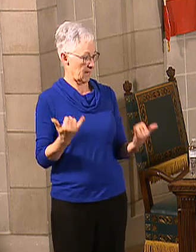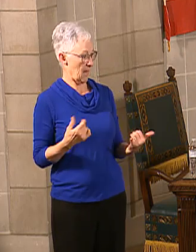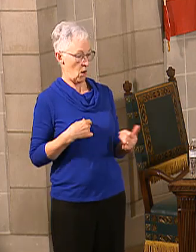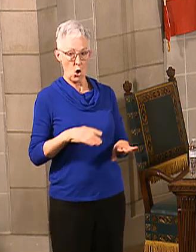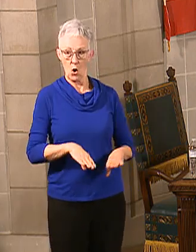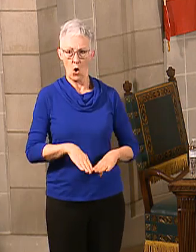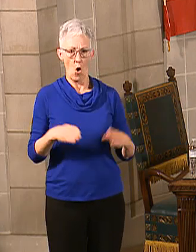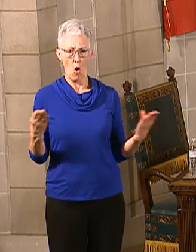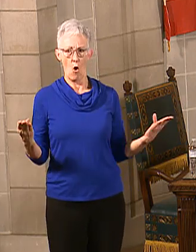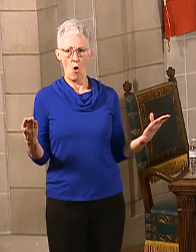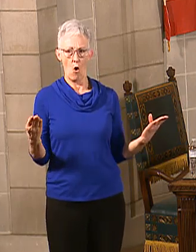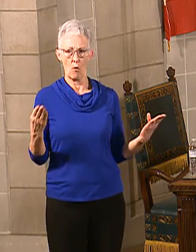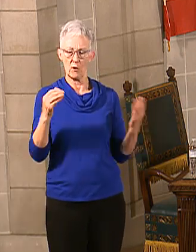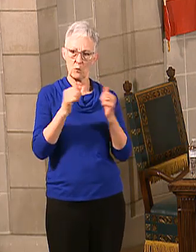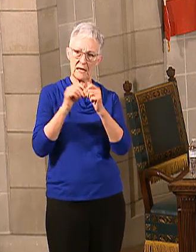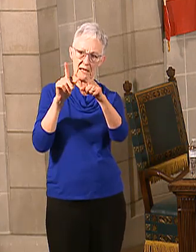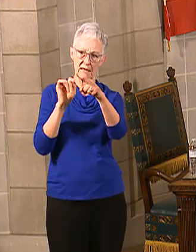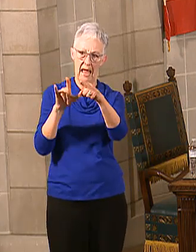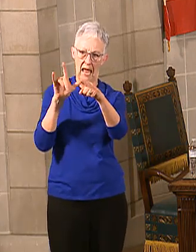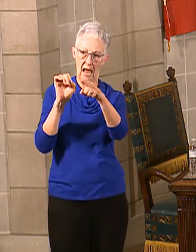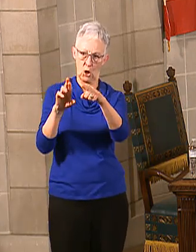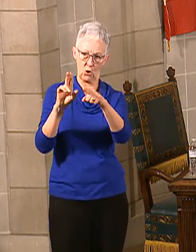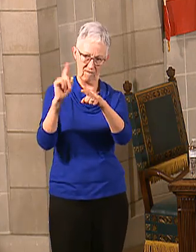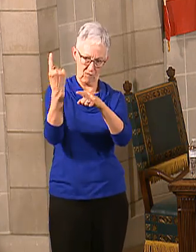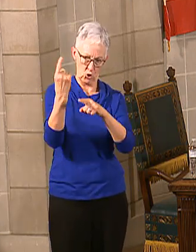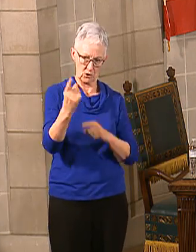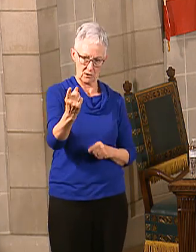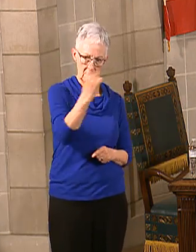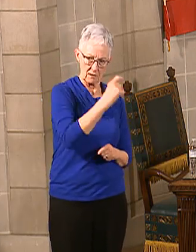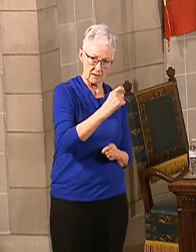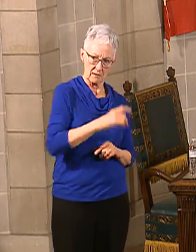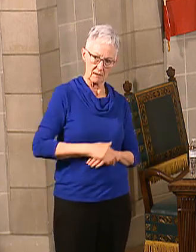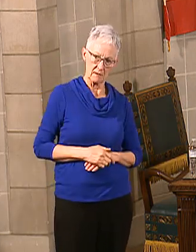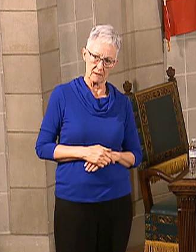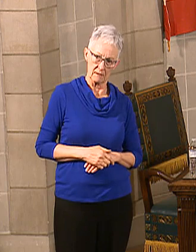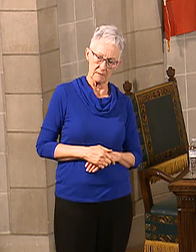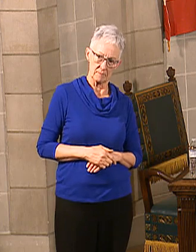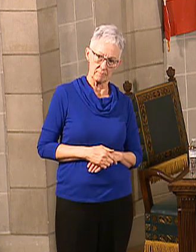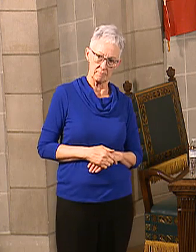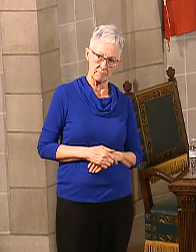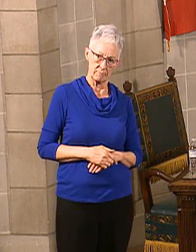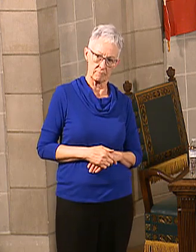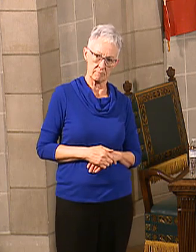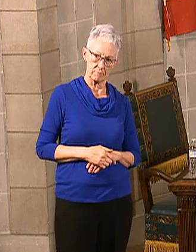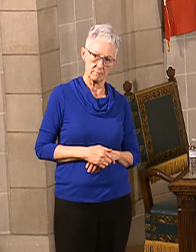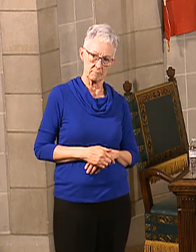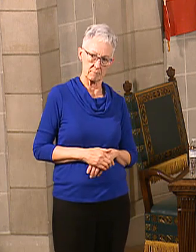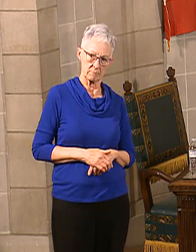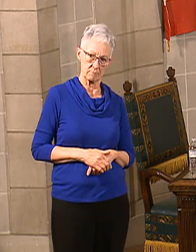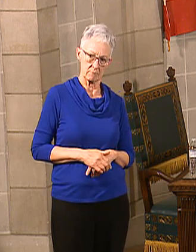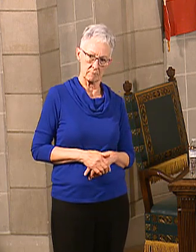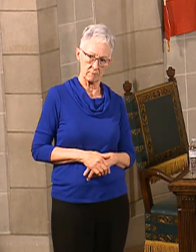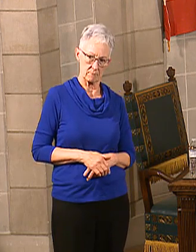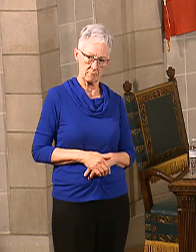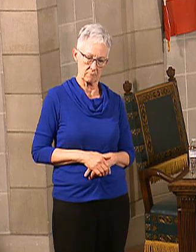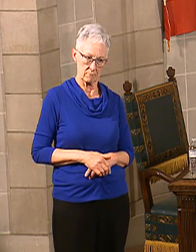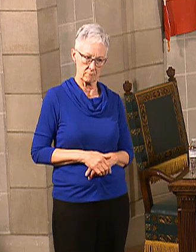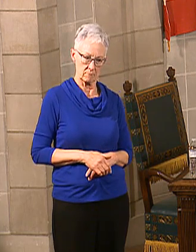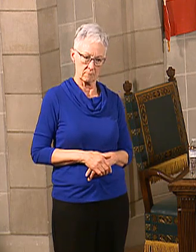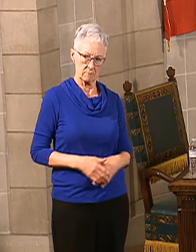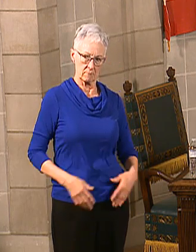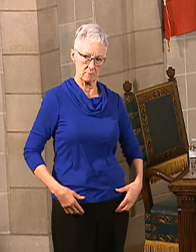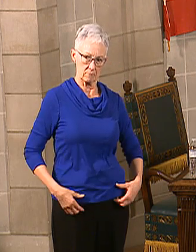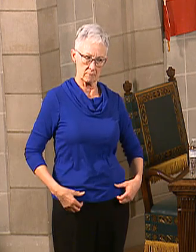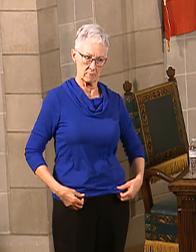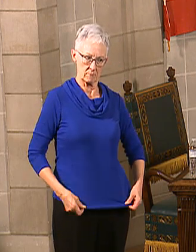here in the, oh, actually, Taylor, I'm going to go with you first because you have sometimes get text. You get any text from anybody? William Padmore with Callahan has a question for Kathy.